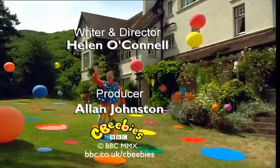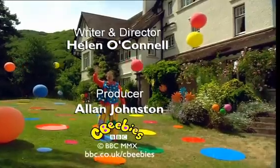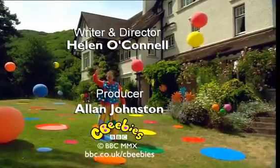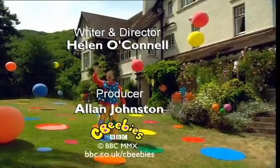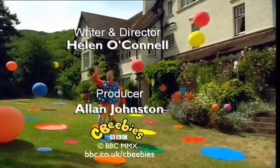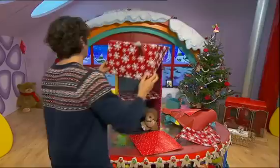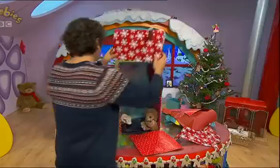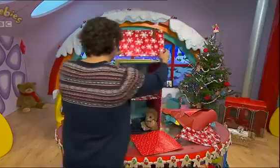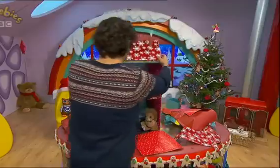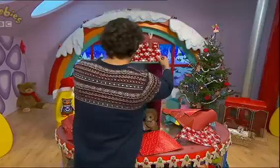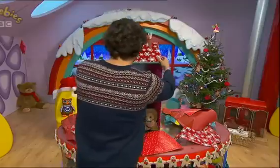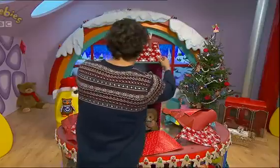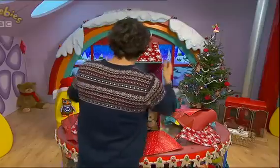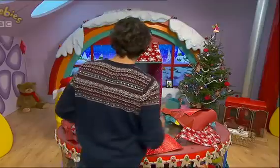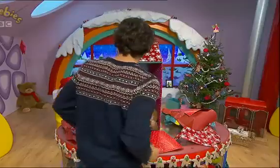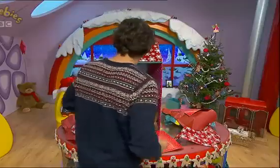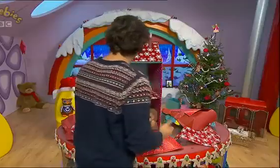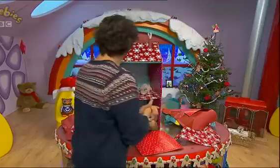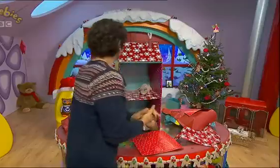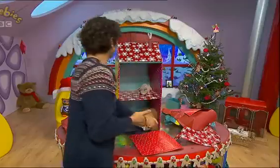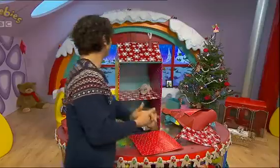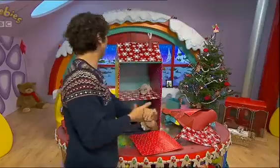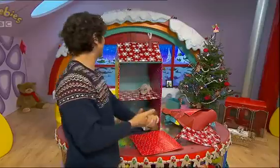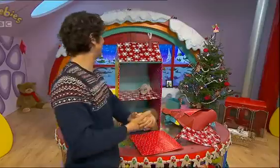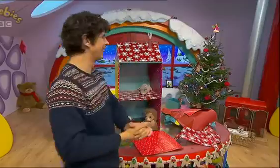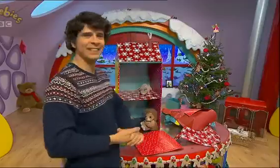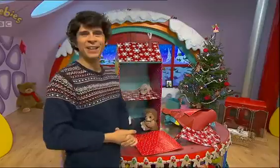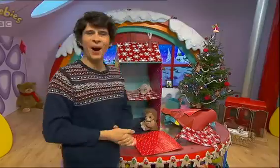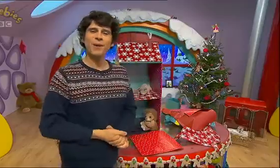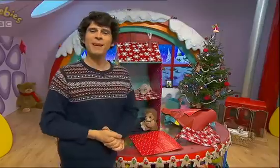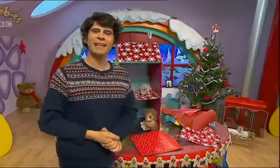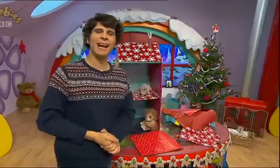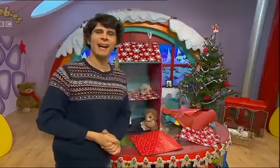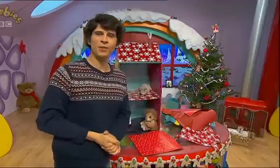There we go. Right. I'm making a house